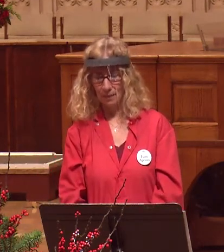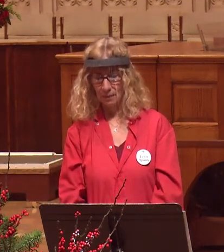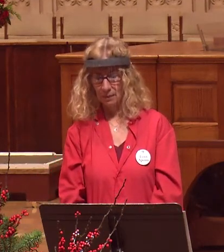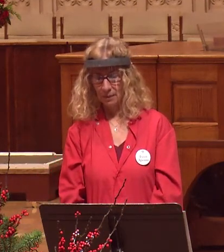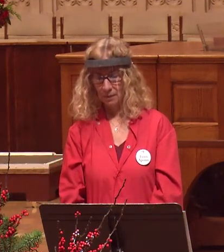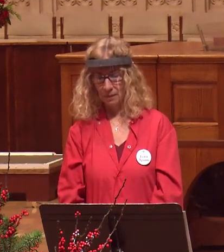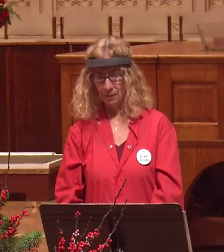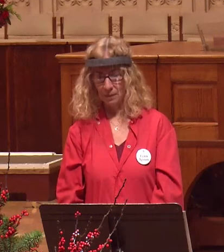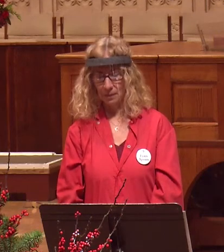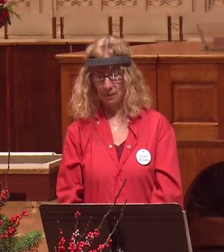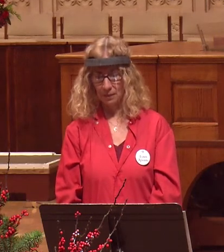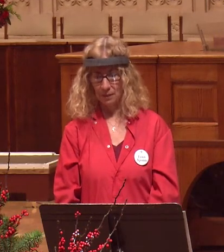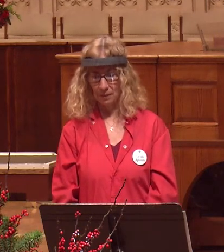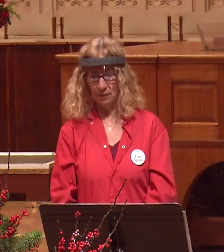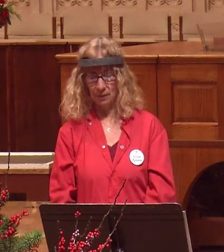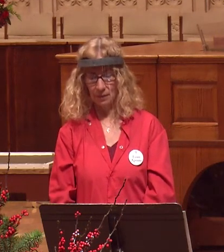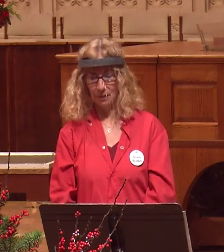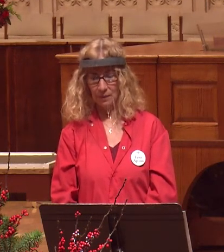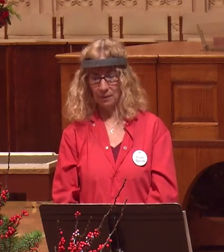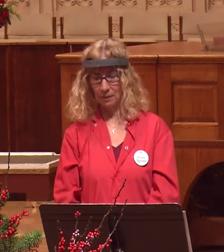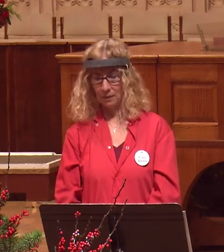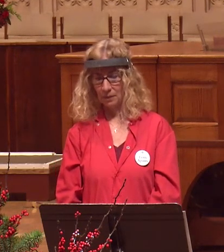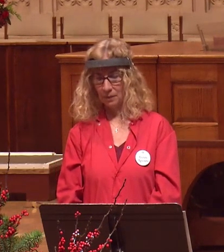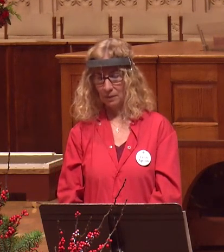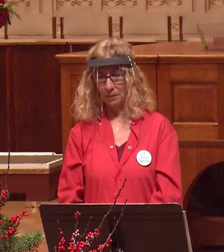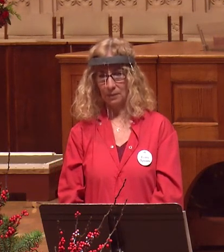Fue su propia iniciativa embarcarse en su viaje a Belén.